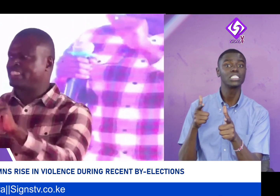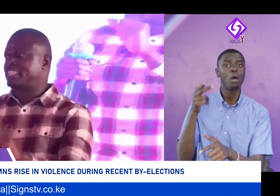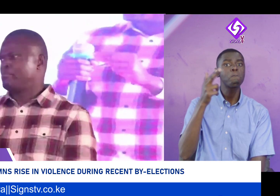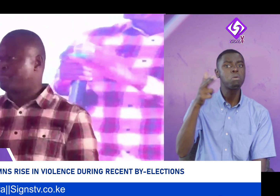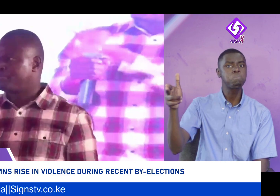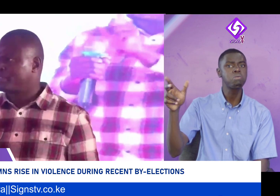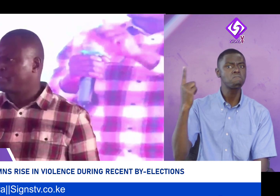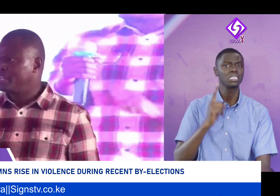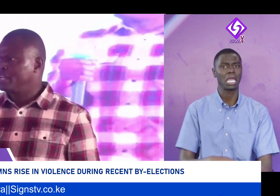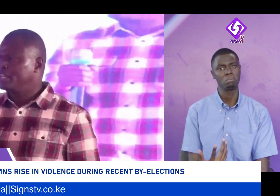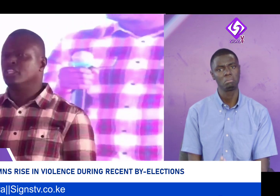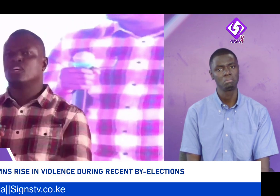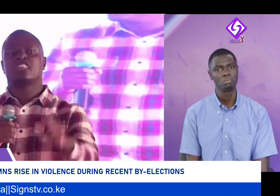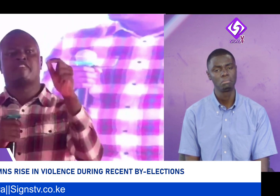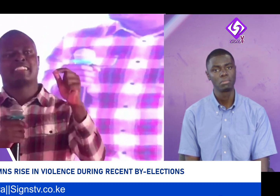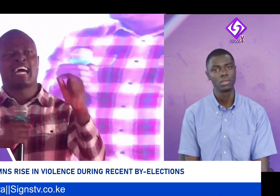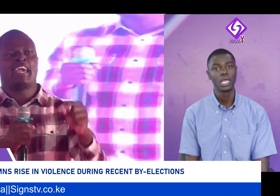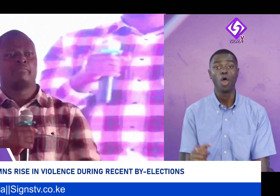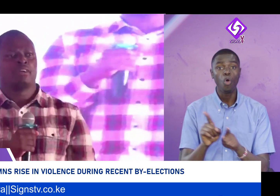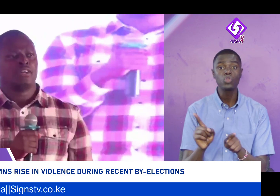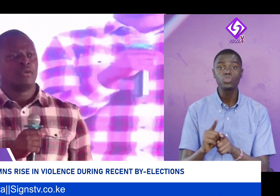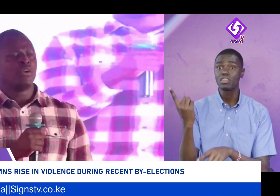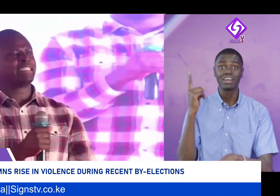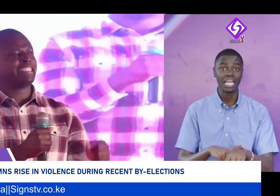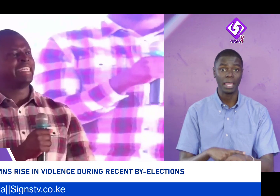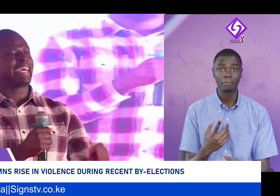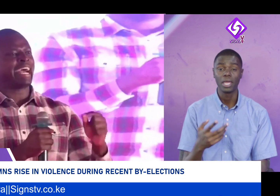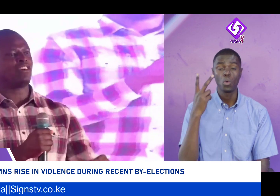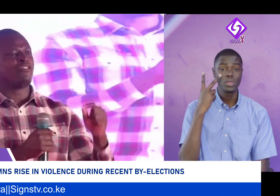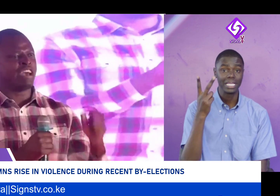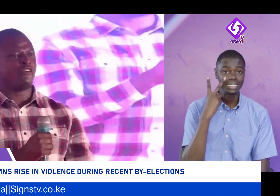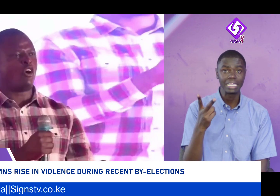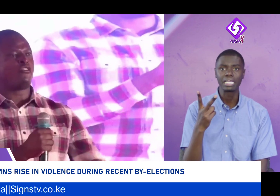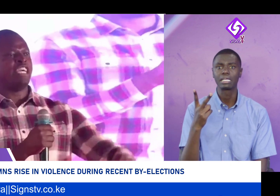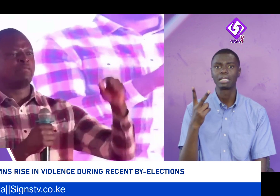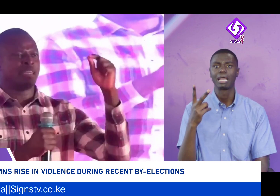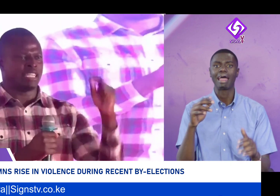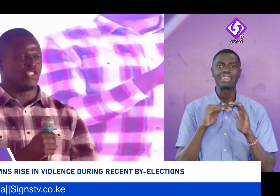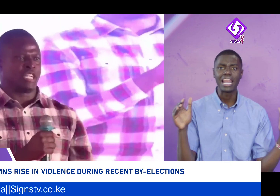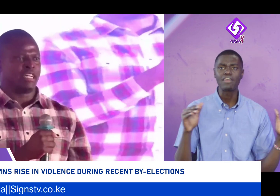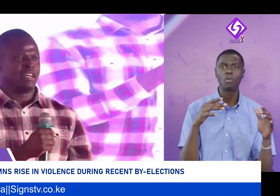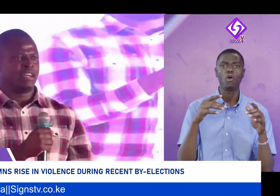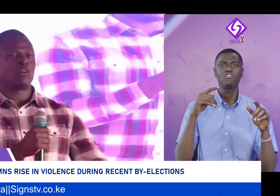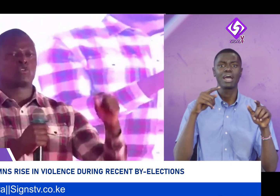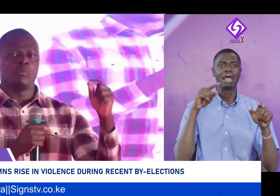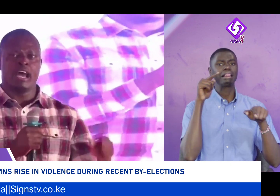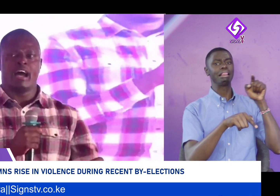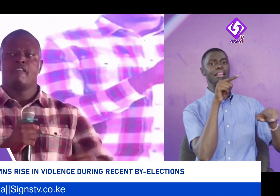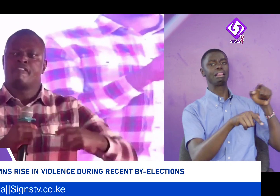time. It is also the first time we are seeing the kind of level of intimidation na kutumia fedha